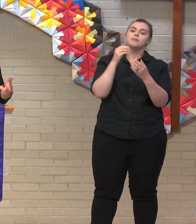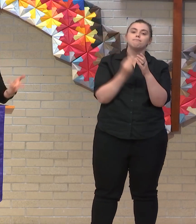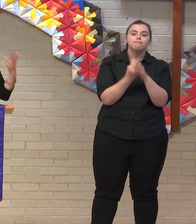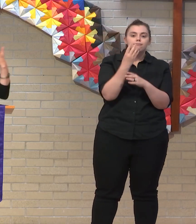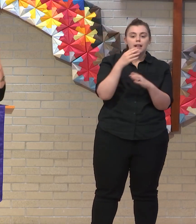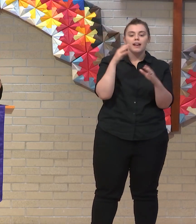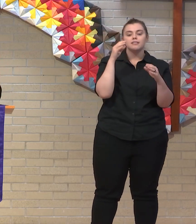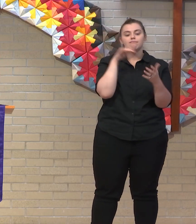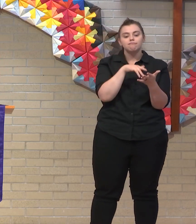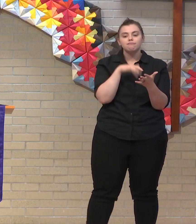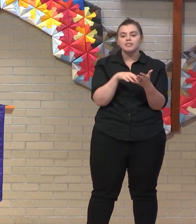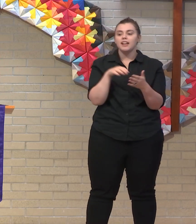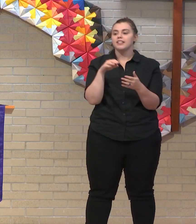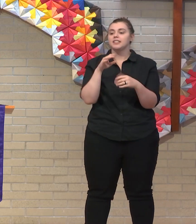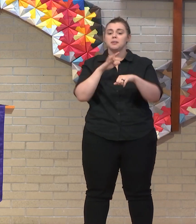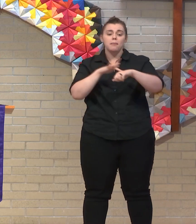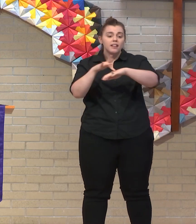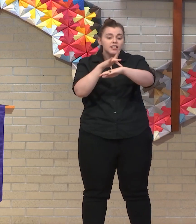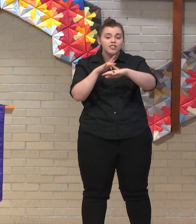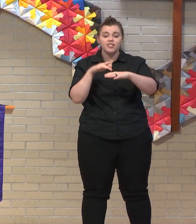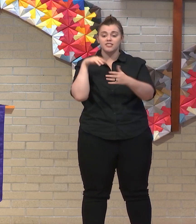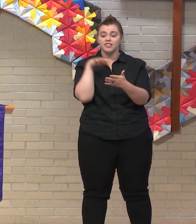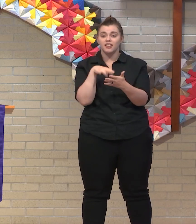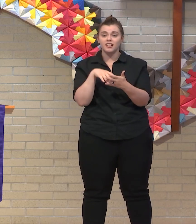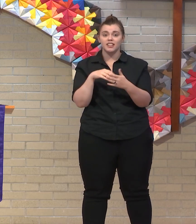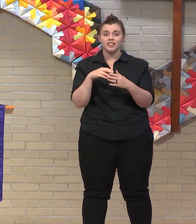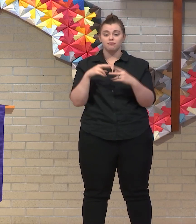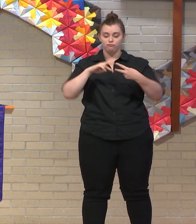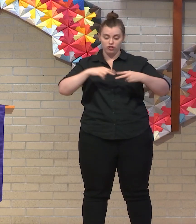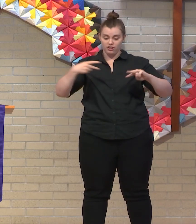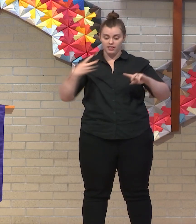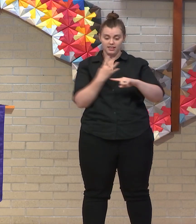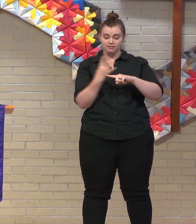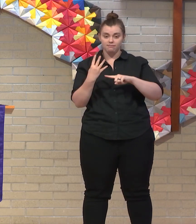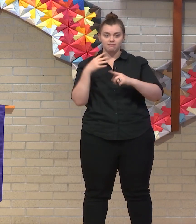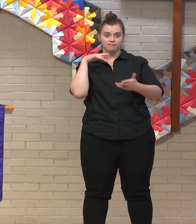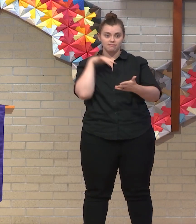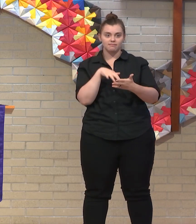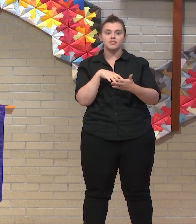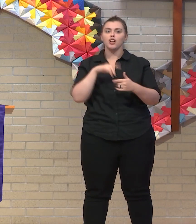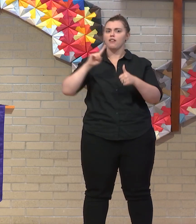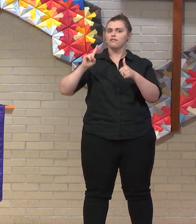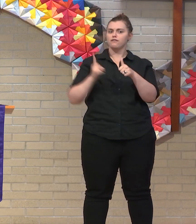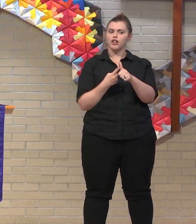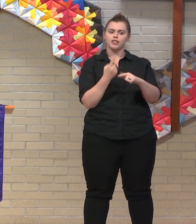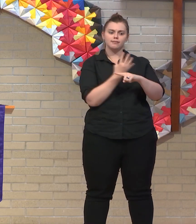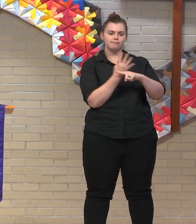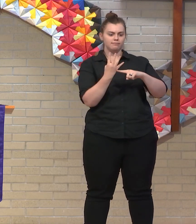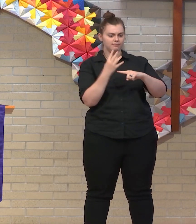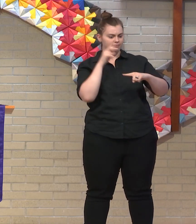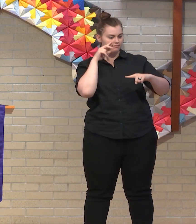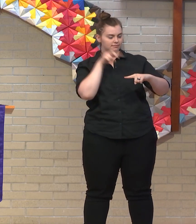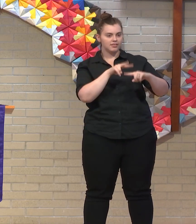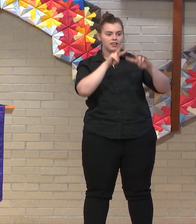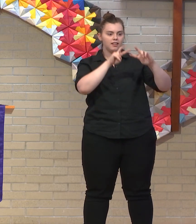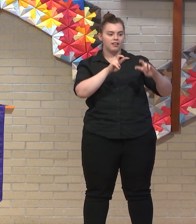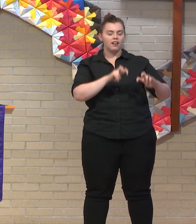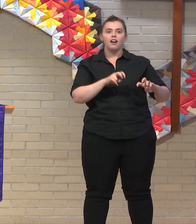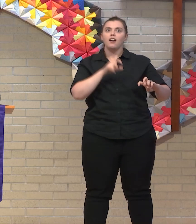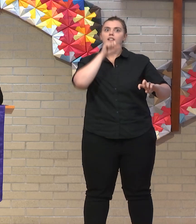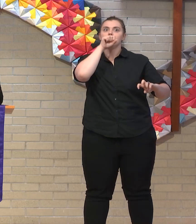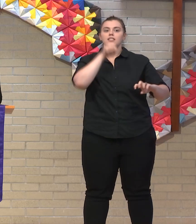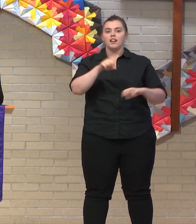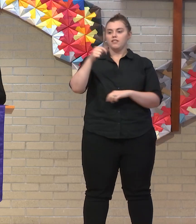zoology, bacteriology, genetics. He took his first course in genetics and he fell in love with Gregor Mendel and